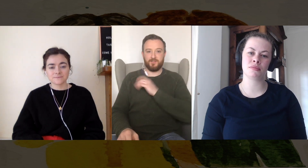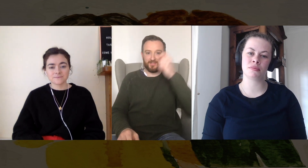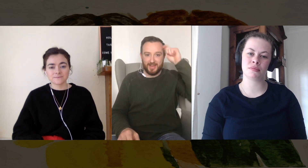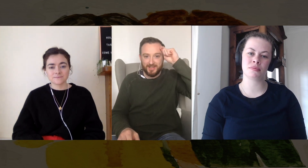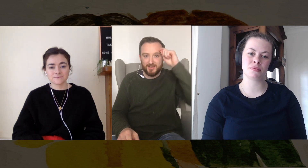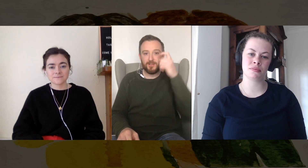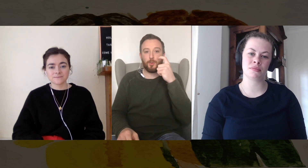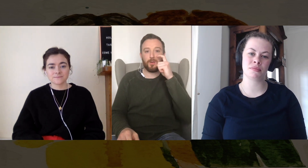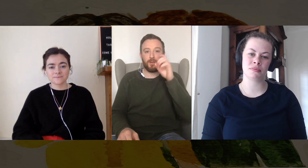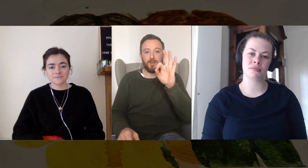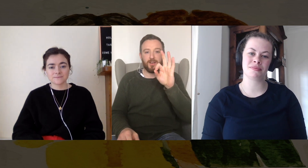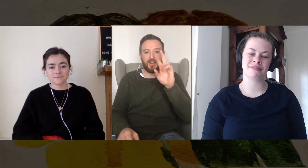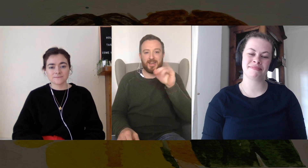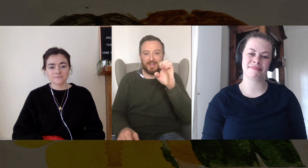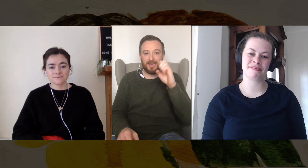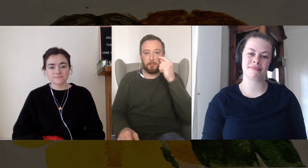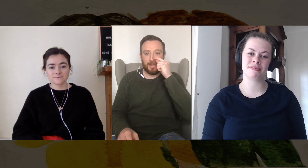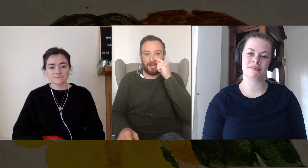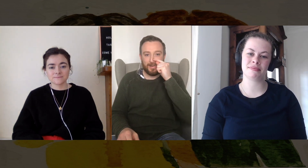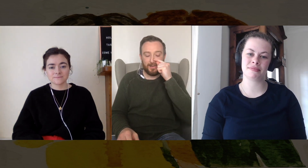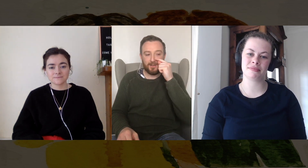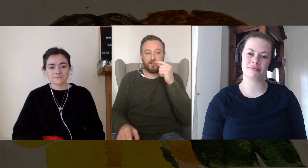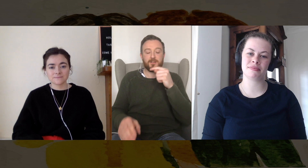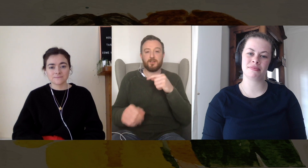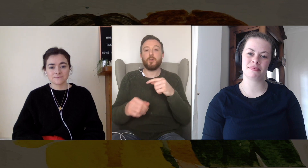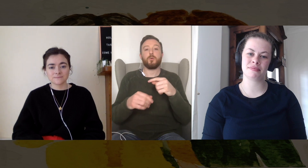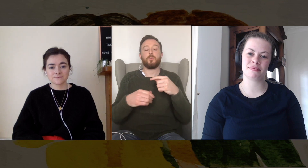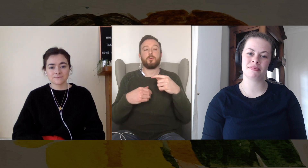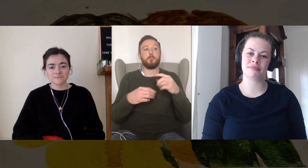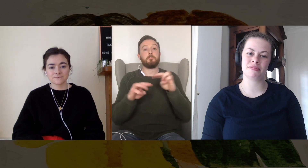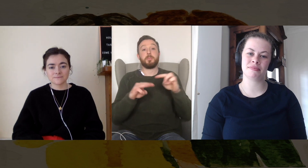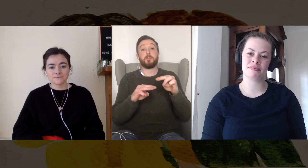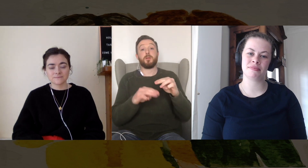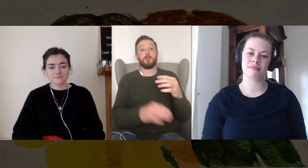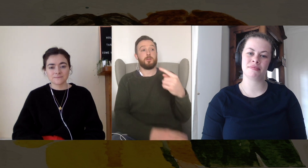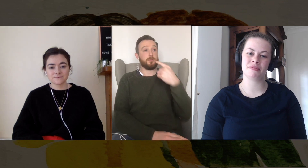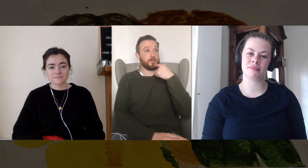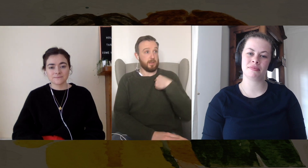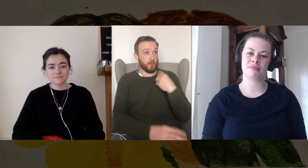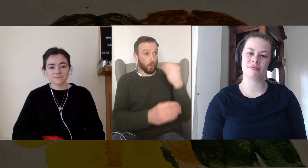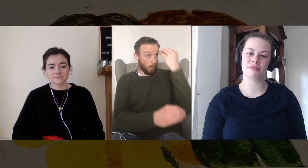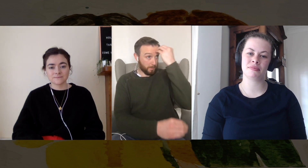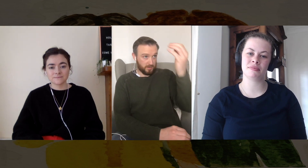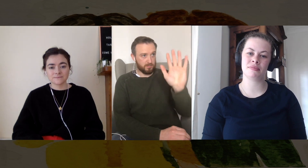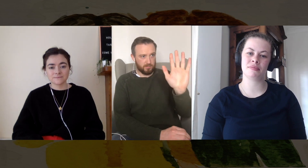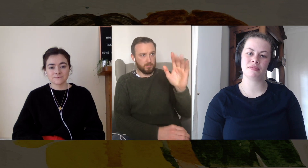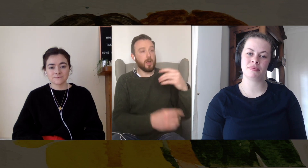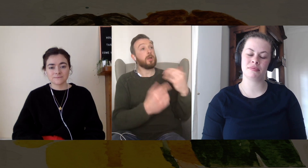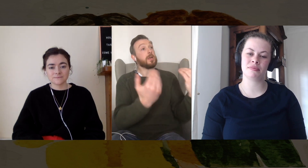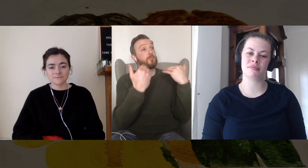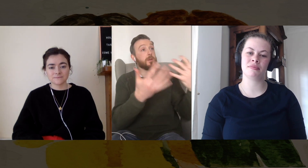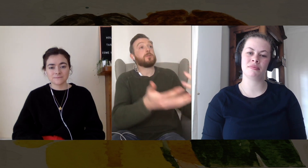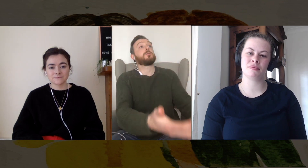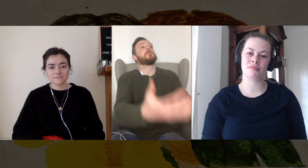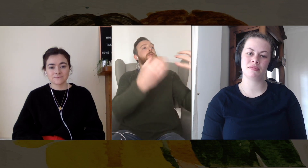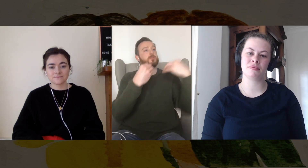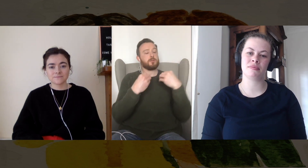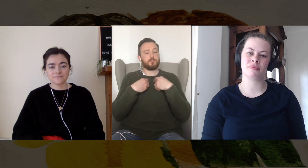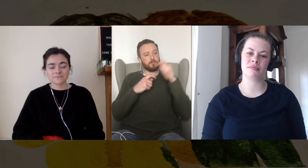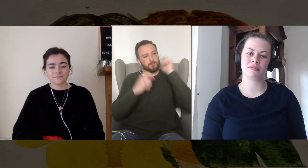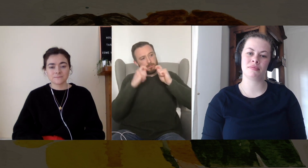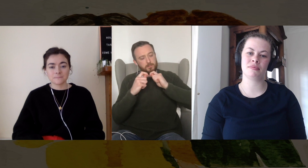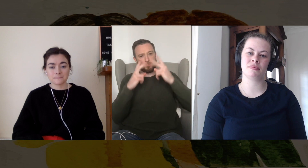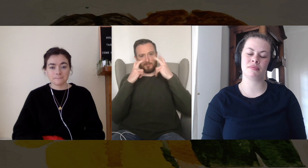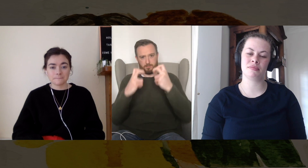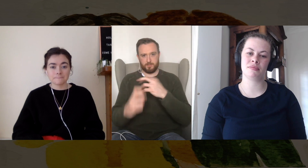me down a rabbit hole, and I basically became a human guinea pig. And instead of just taking